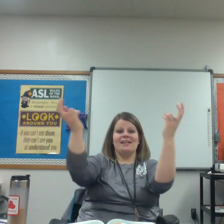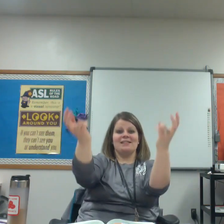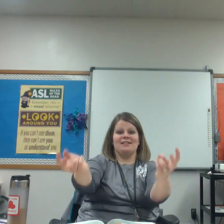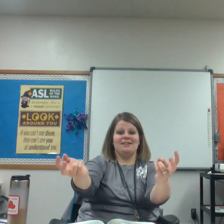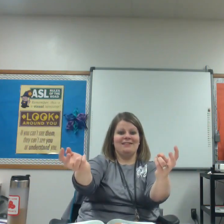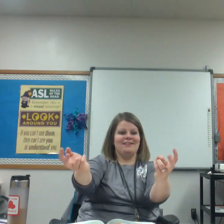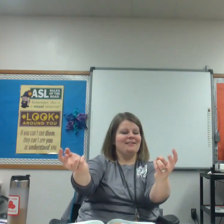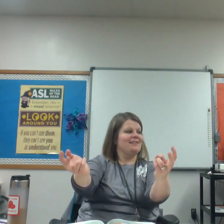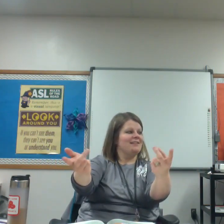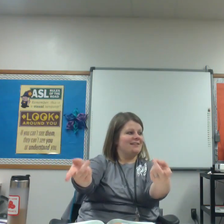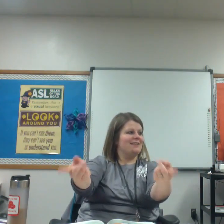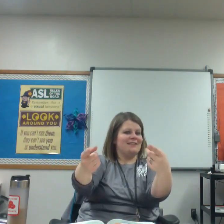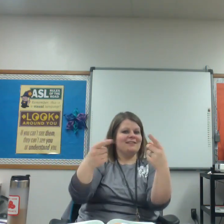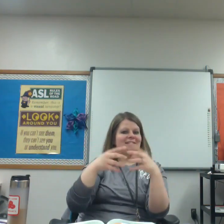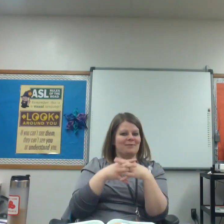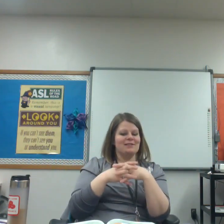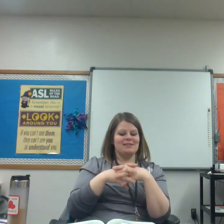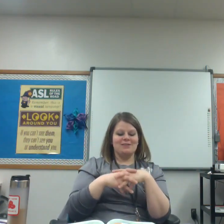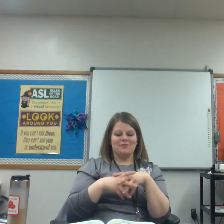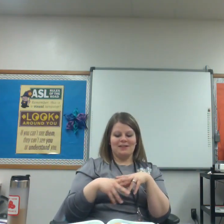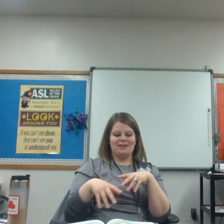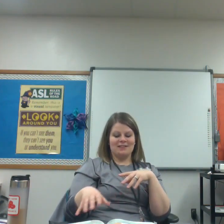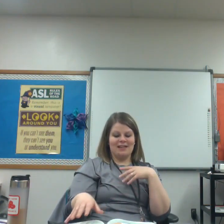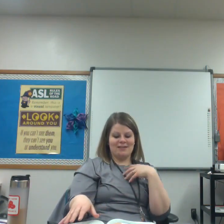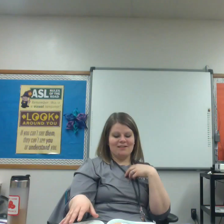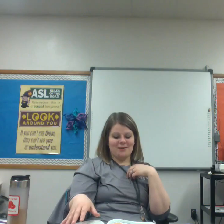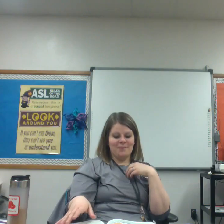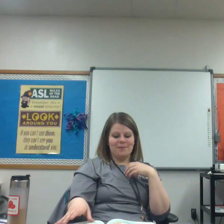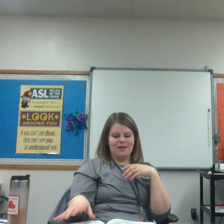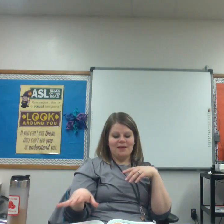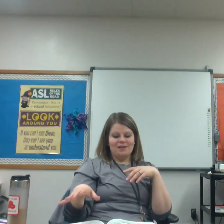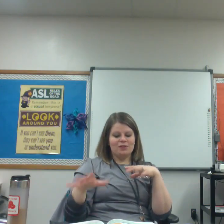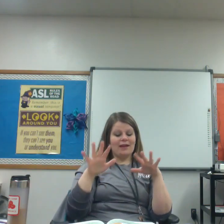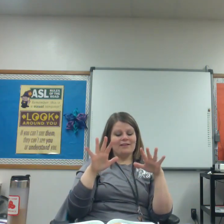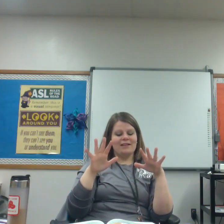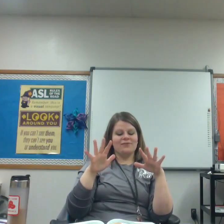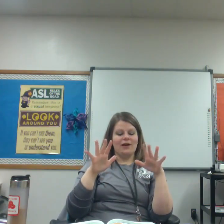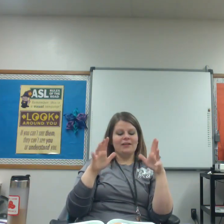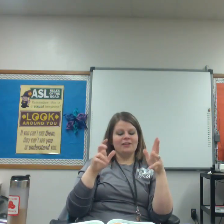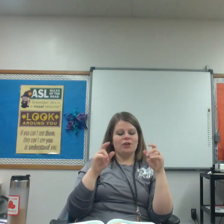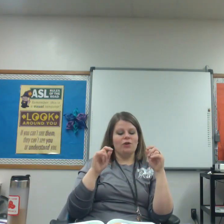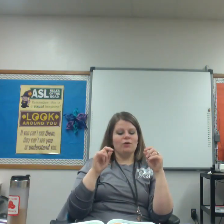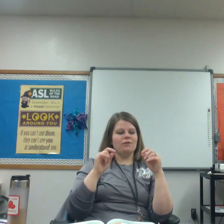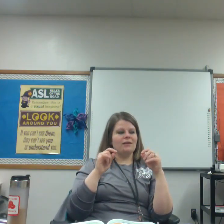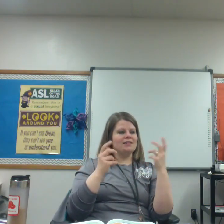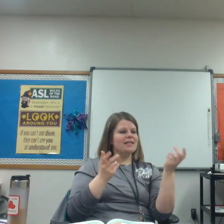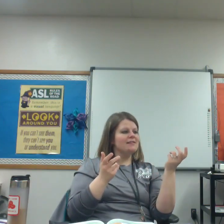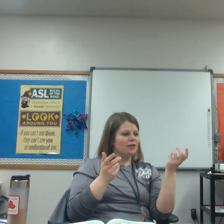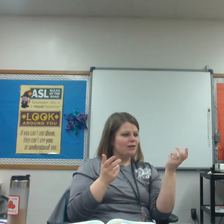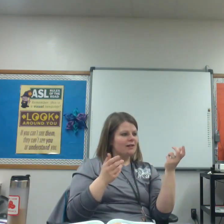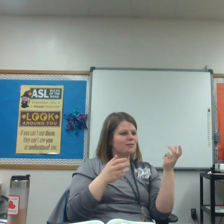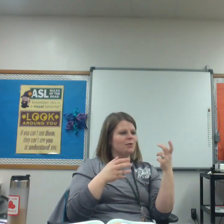this, You got That this. else. come and sit over here together. Yep. So that it's fun to show. It's easier and it's